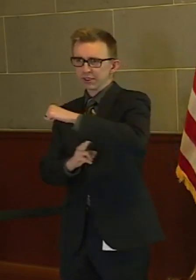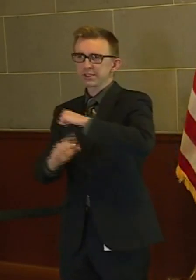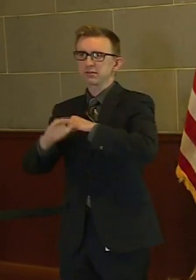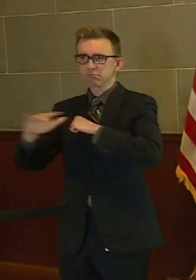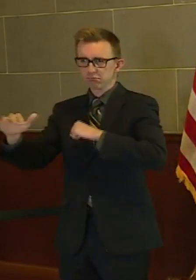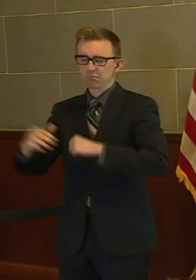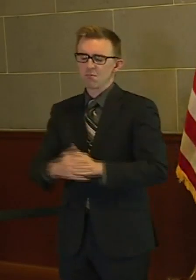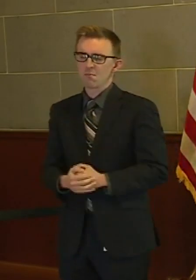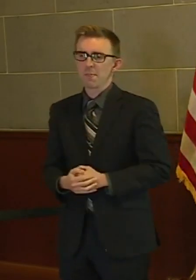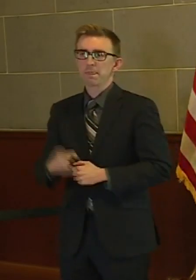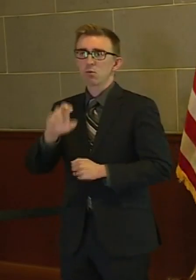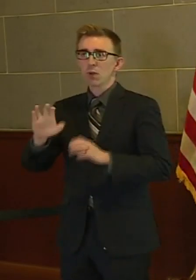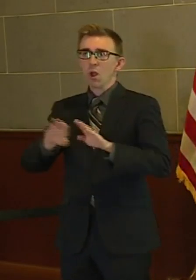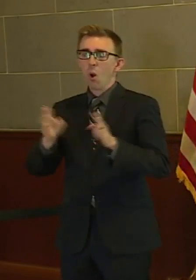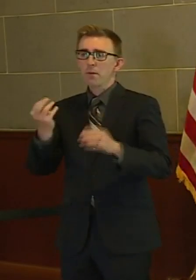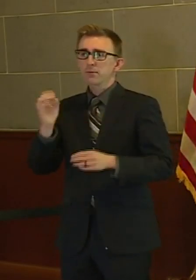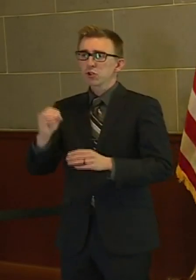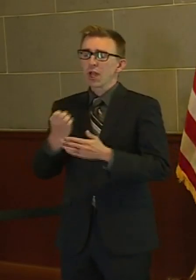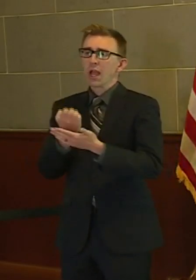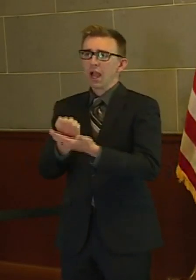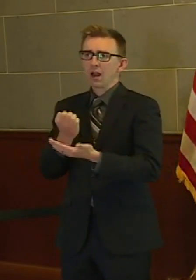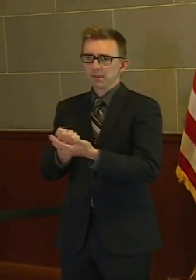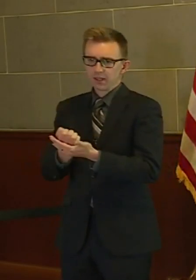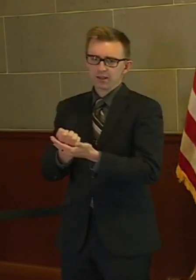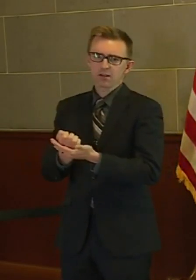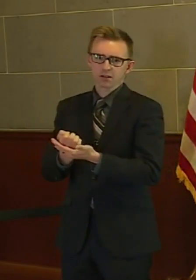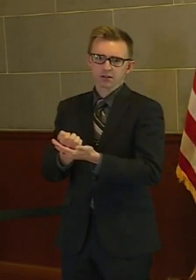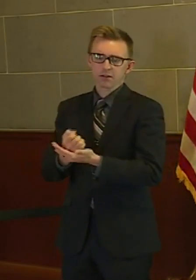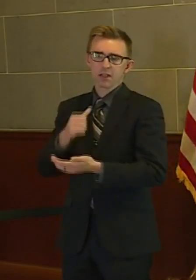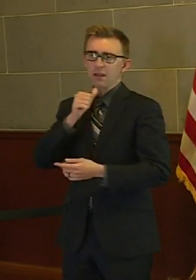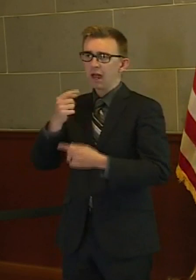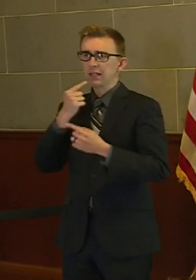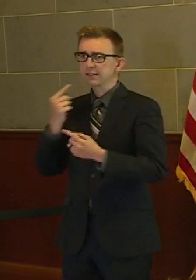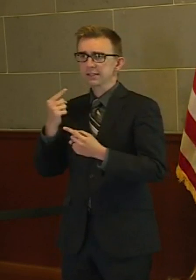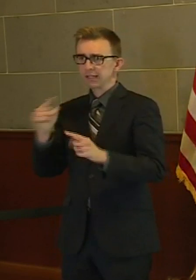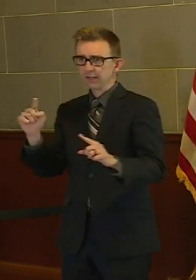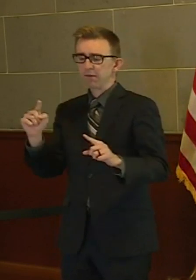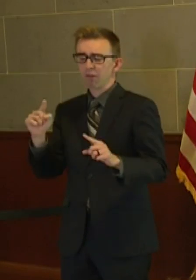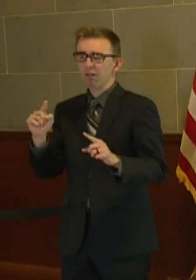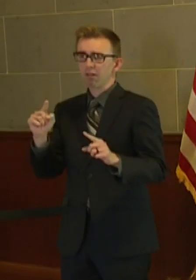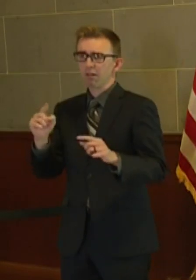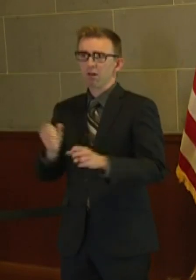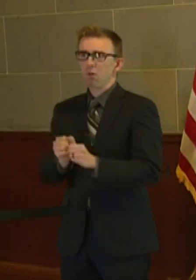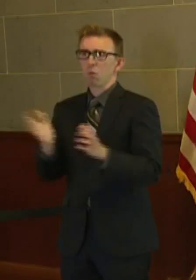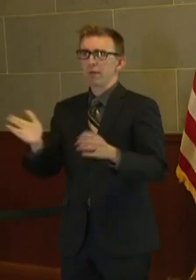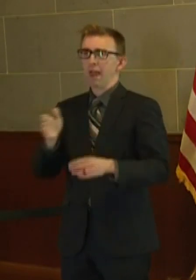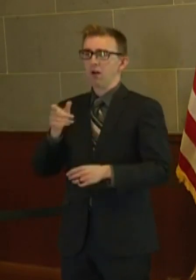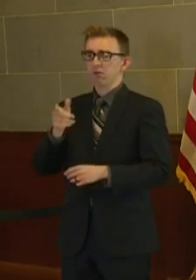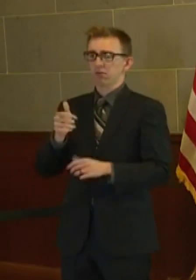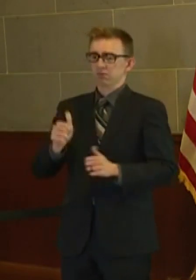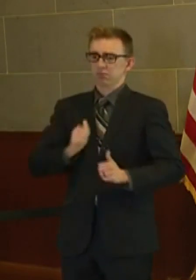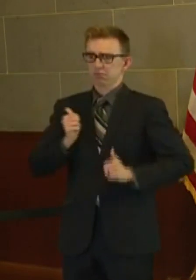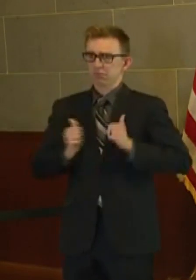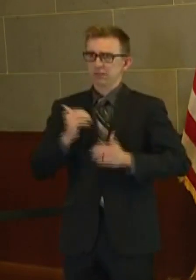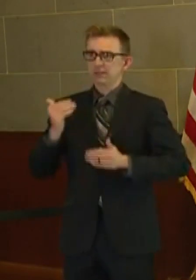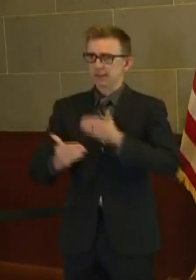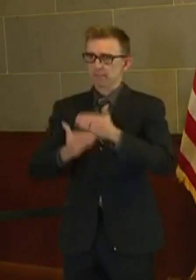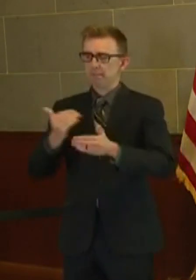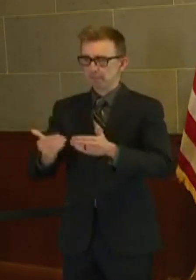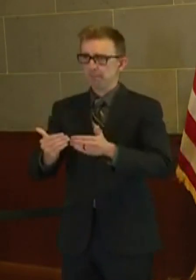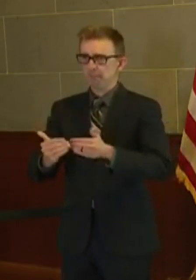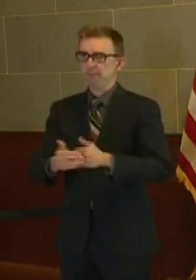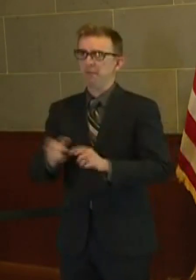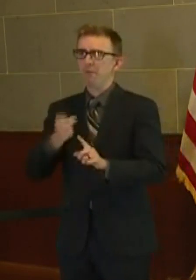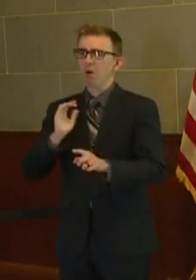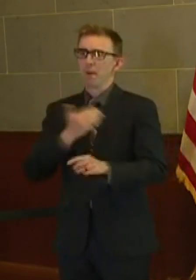A strategic reopen of Missouri's economy will not be successful without proactive steps taken